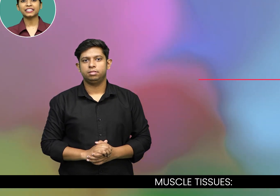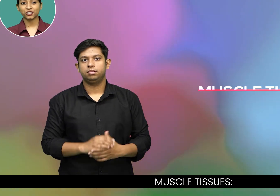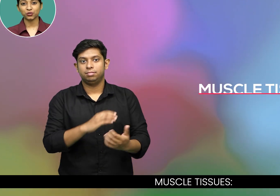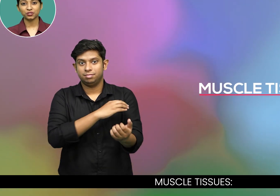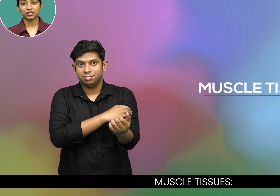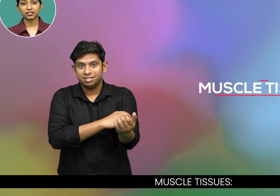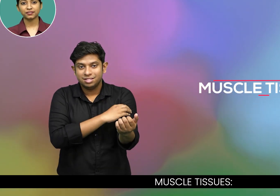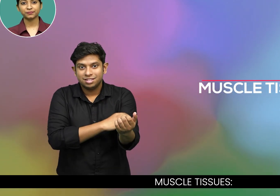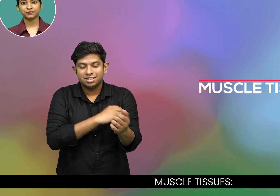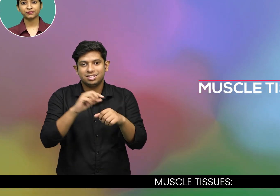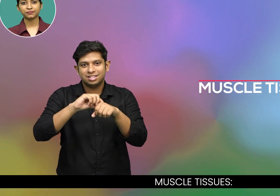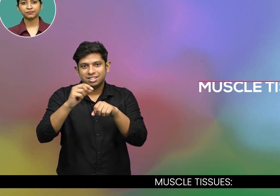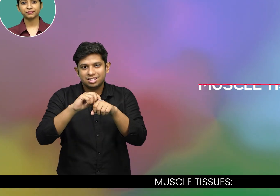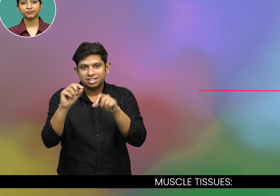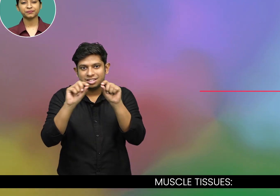Muscle tissues.